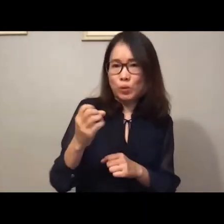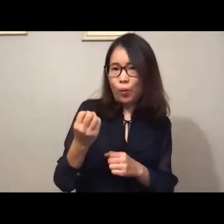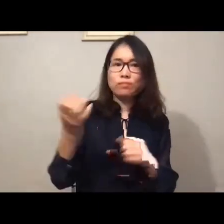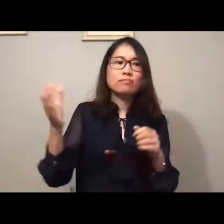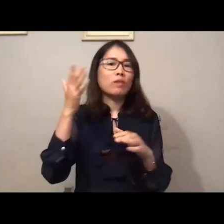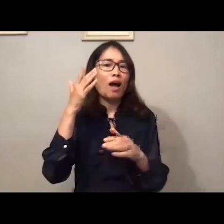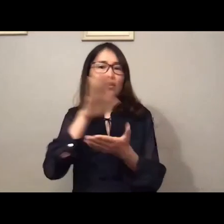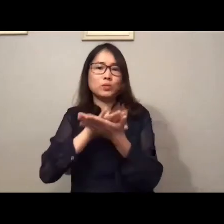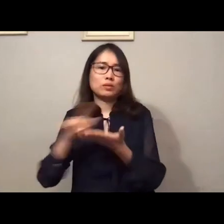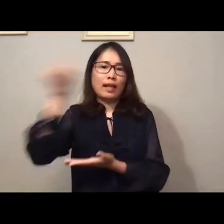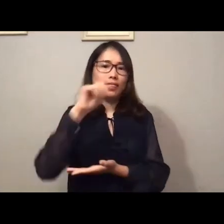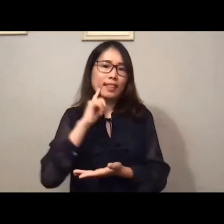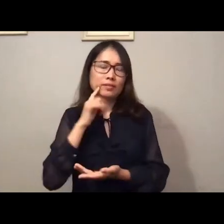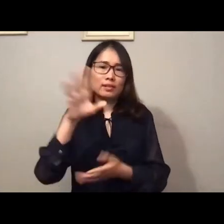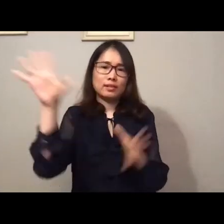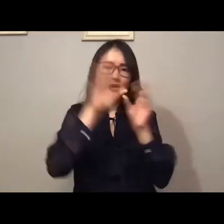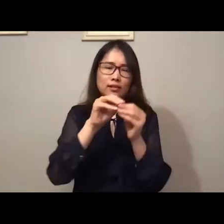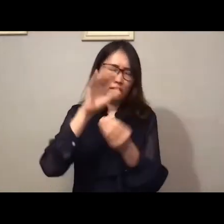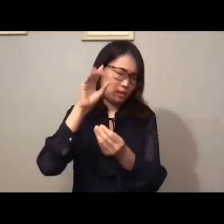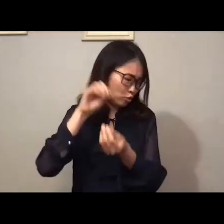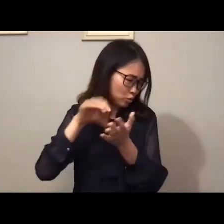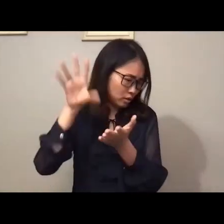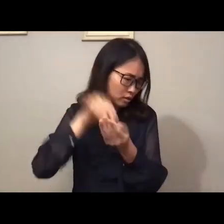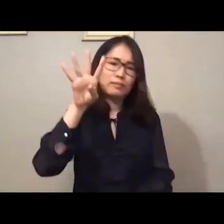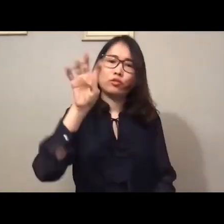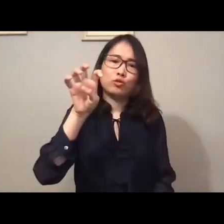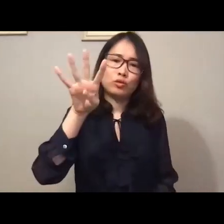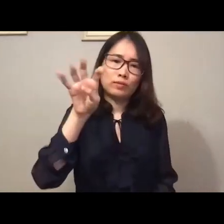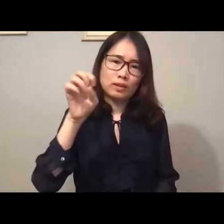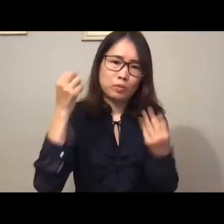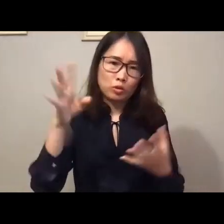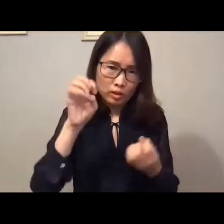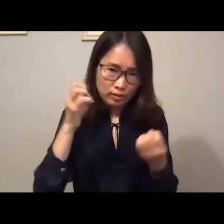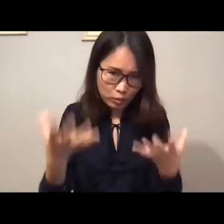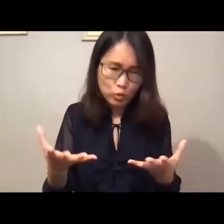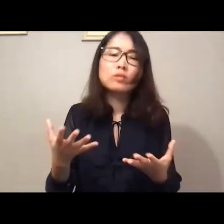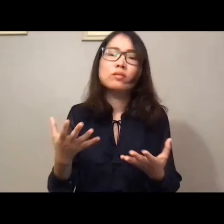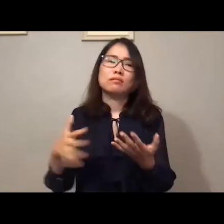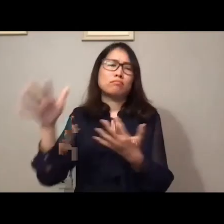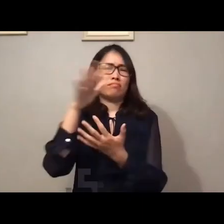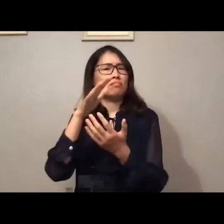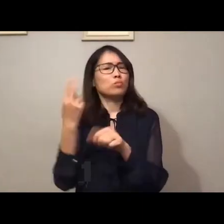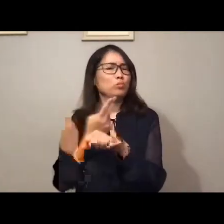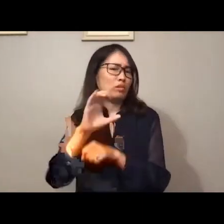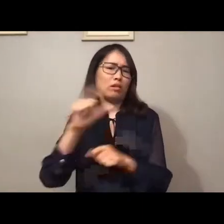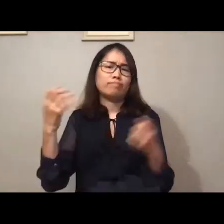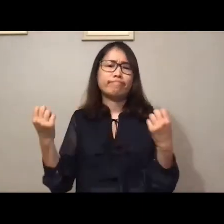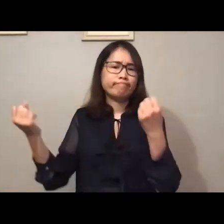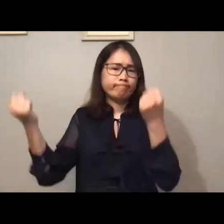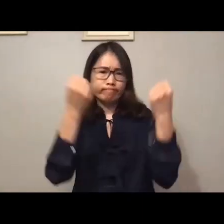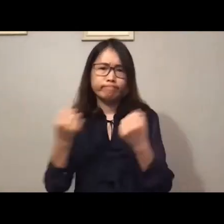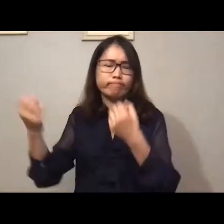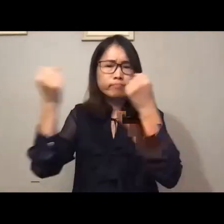was a year late going into school. When I went into a school for the deaf, I believe there were about